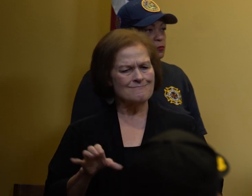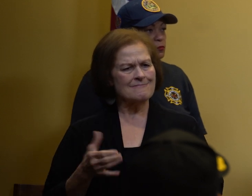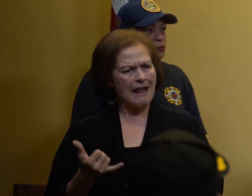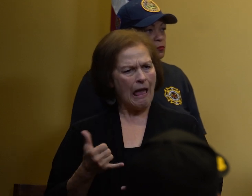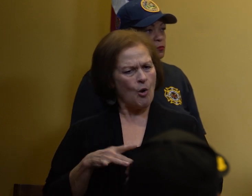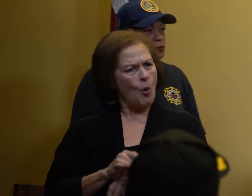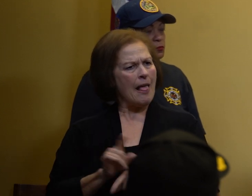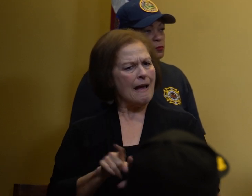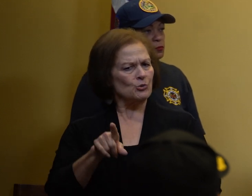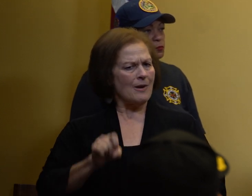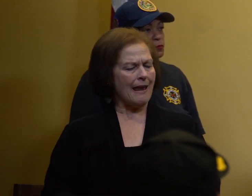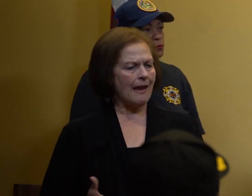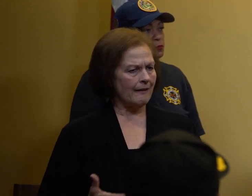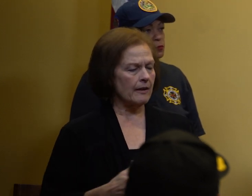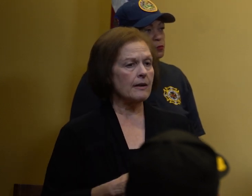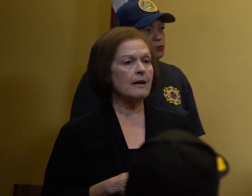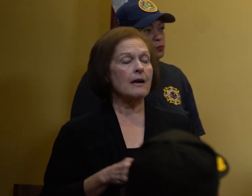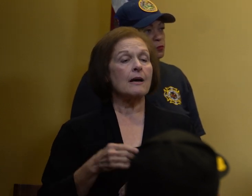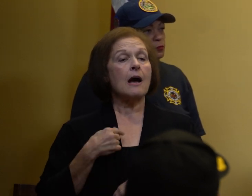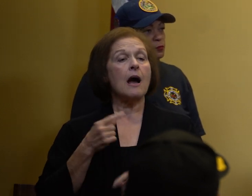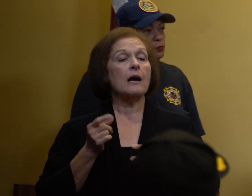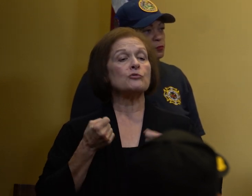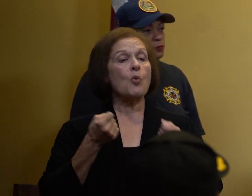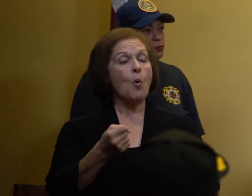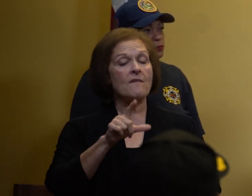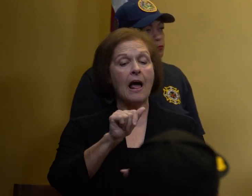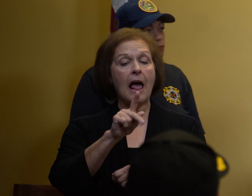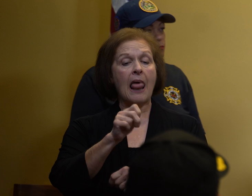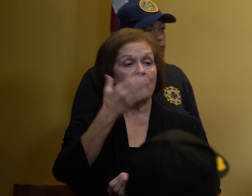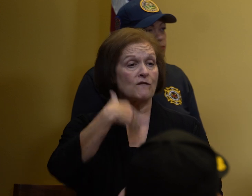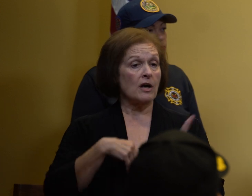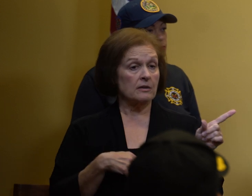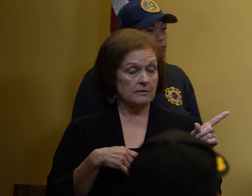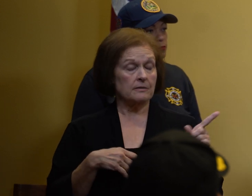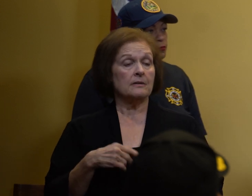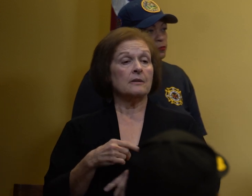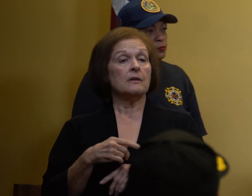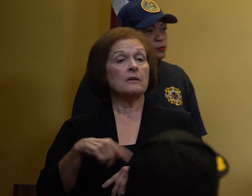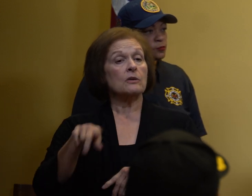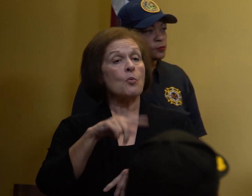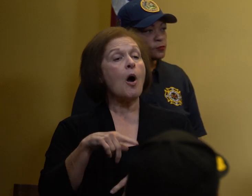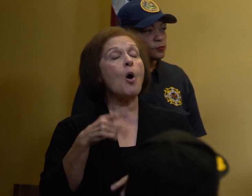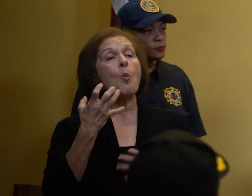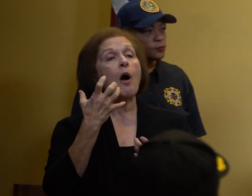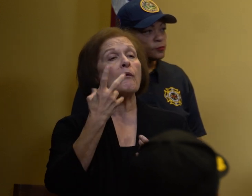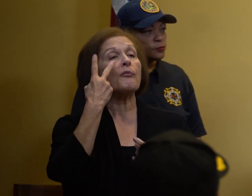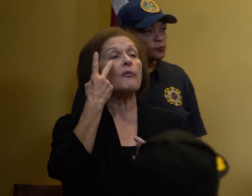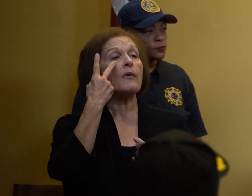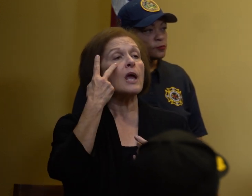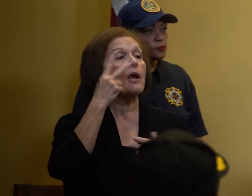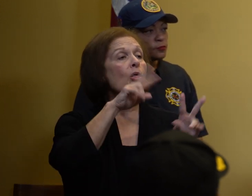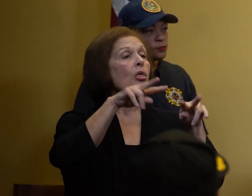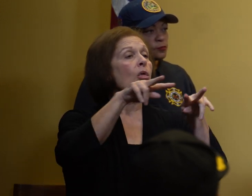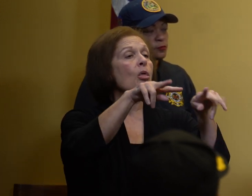do want to also take an opportunity to just say I drove the lakefront. I want to encourage everyone who is considering driving to just see what the site looks like of